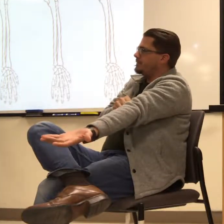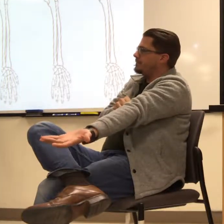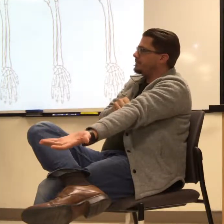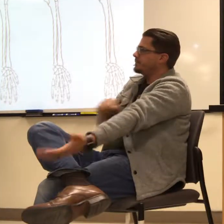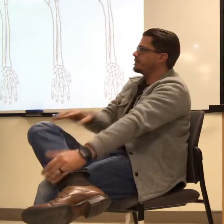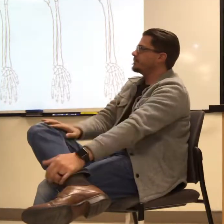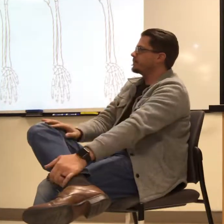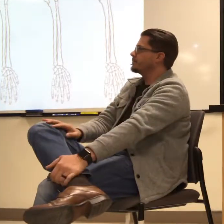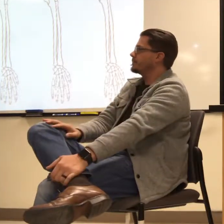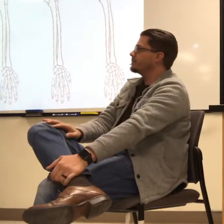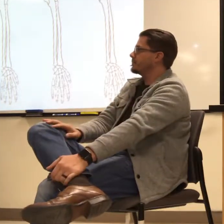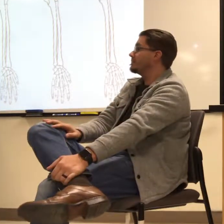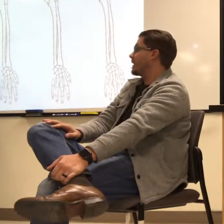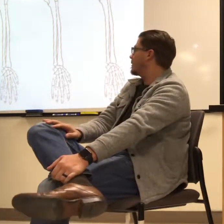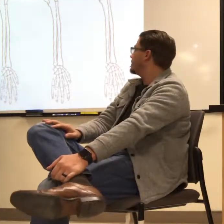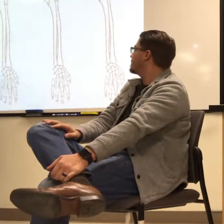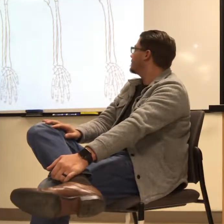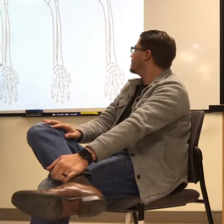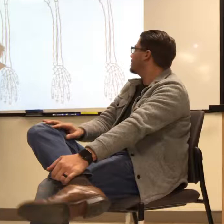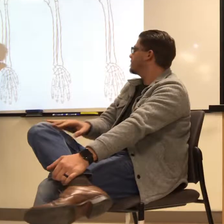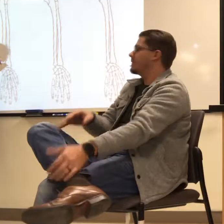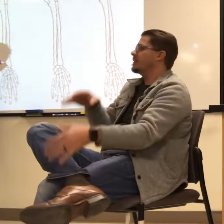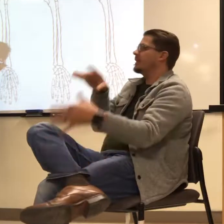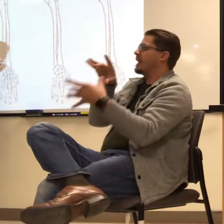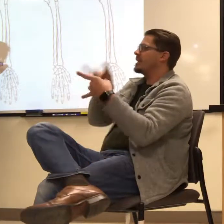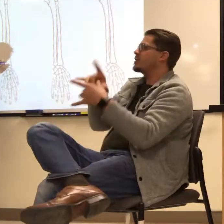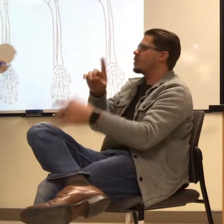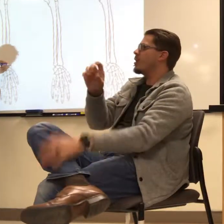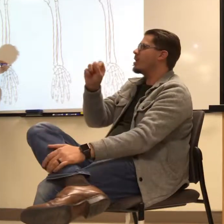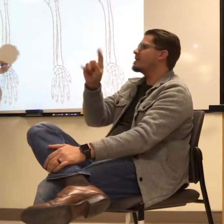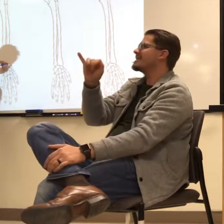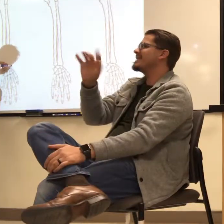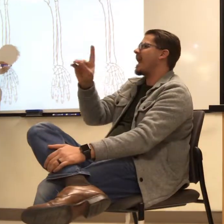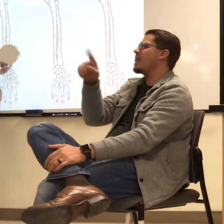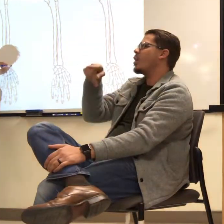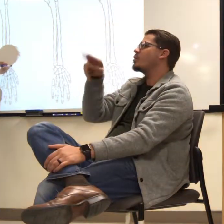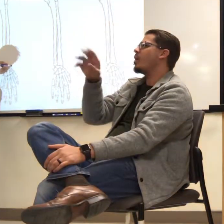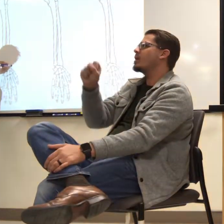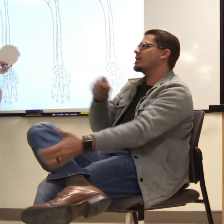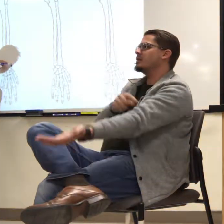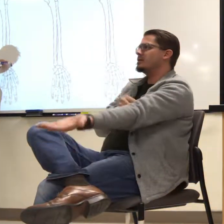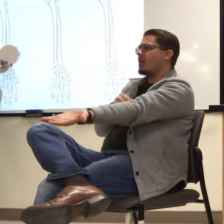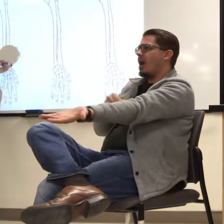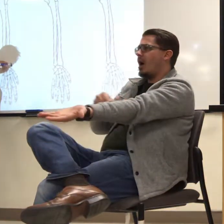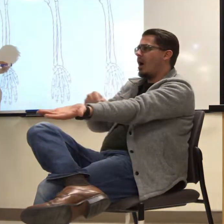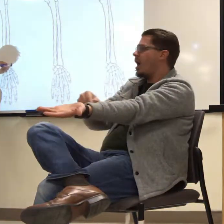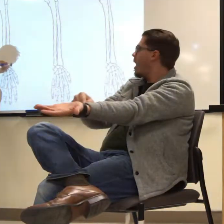And it inserts styloid process, lateral aspect of the bone, right down here.